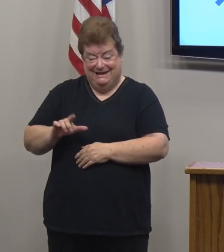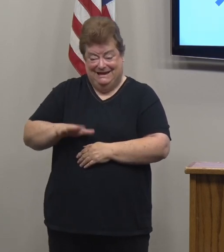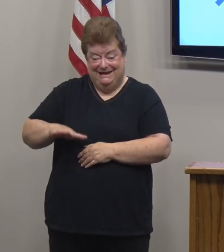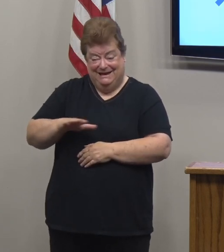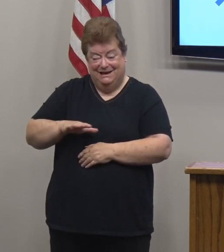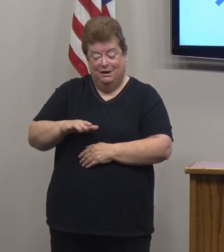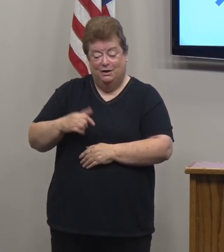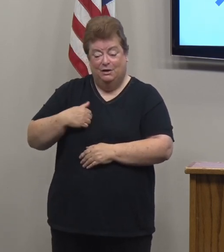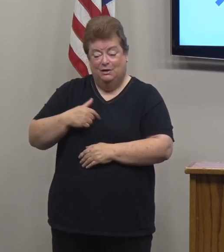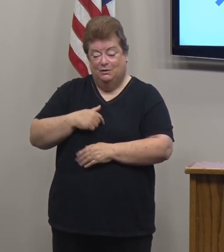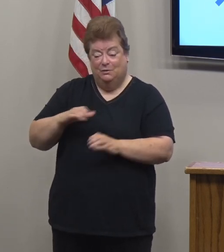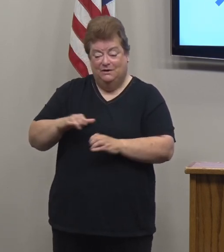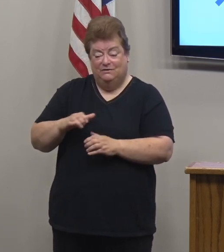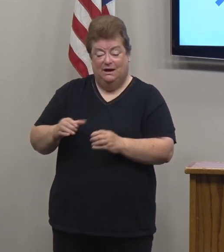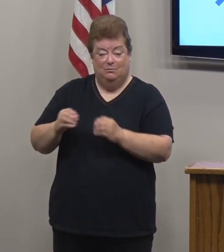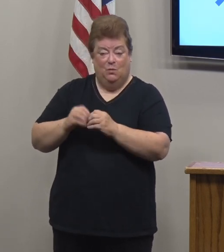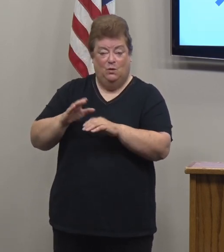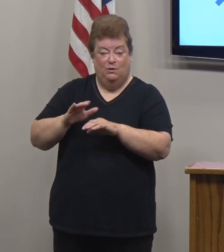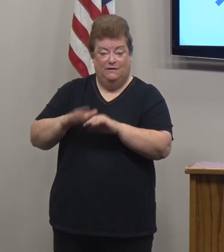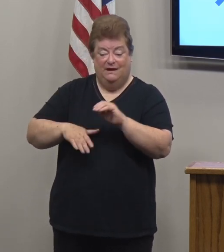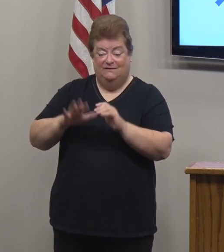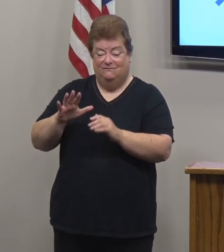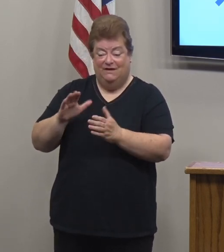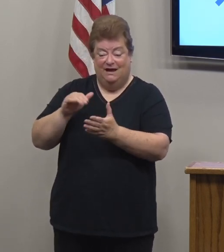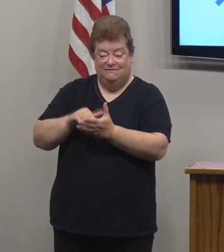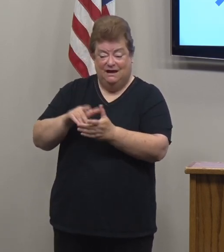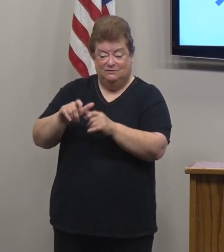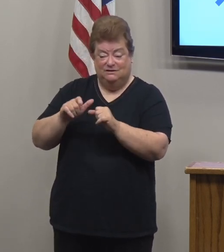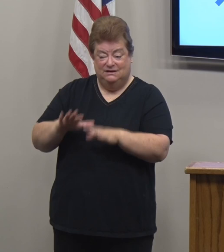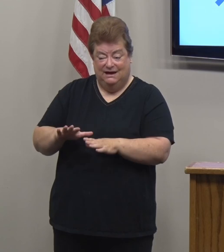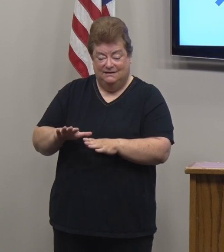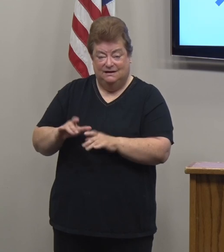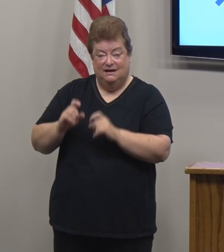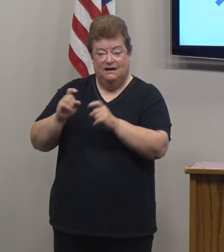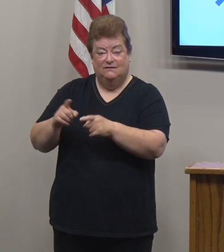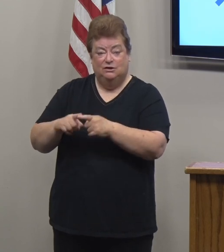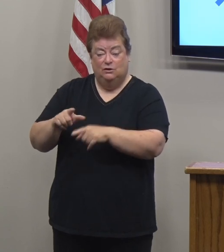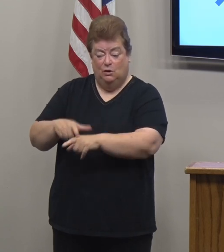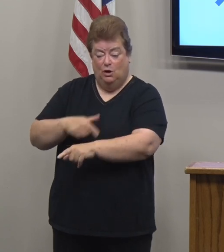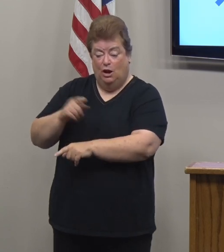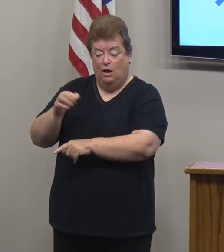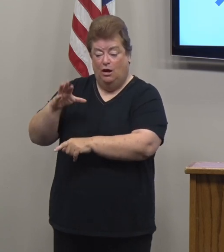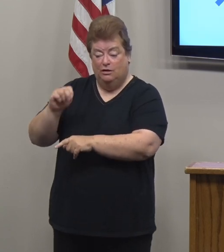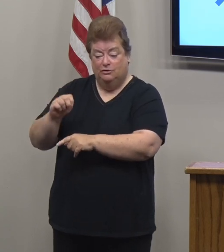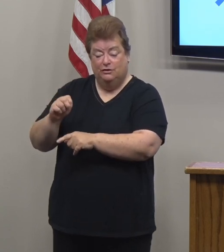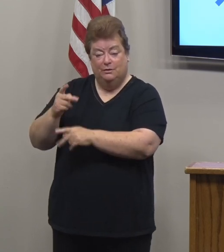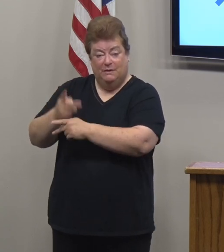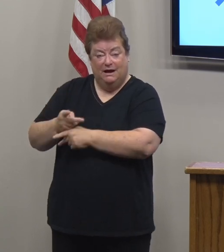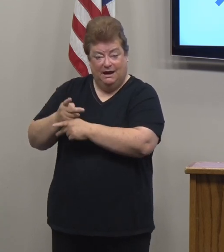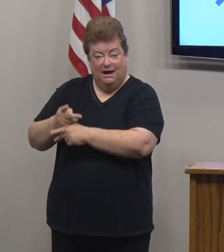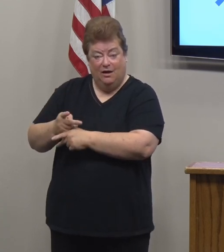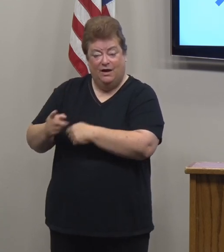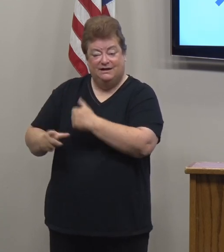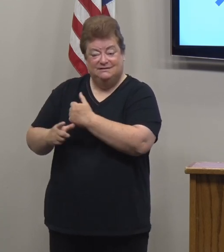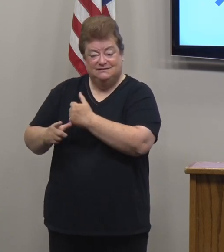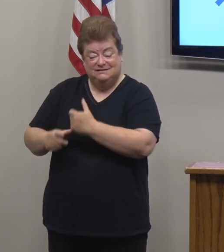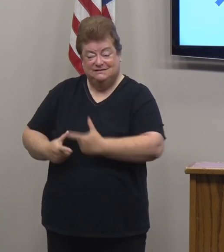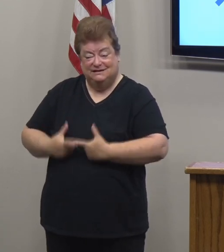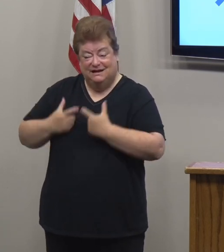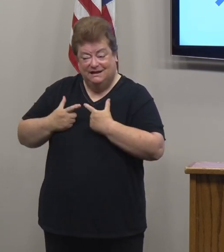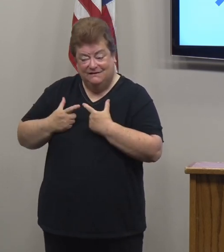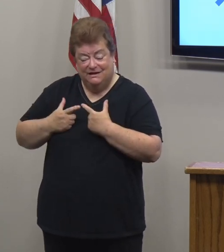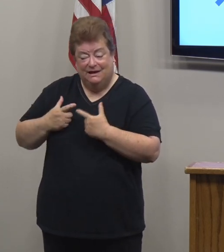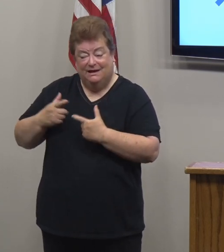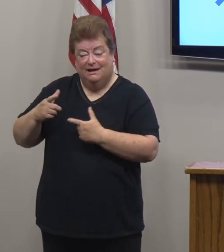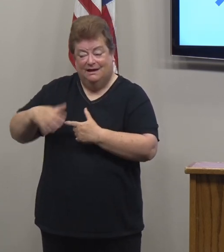over 5,000 tests have been distributed to our long-term care and assisted living facilities, and we still have